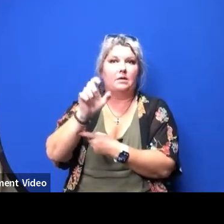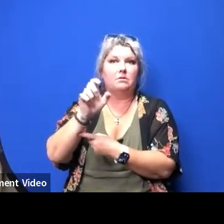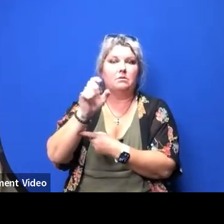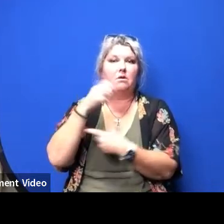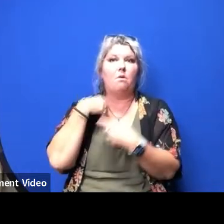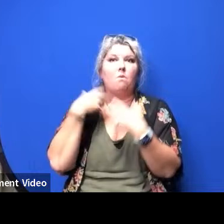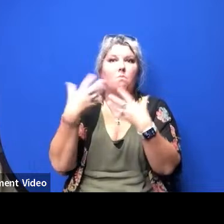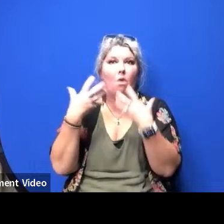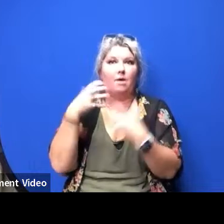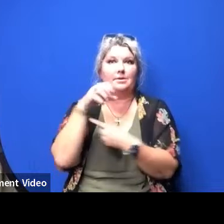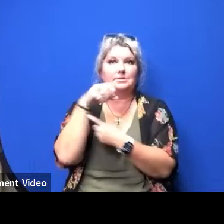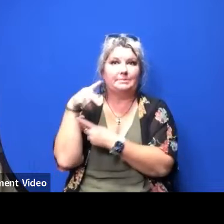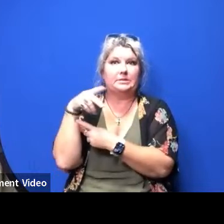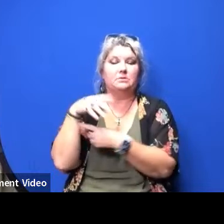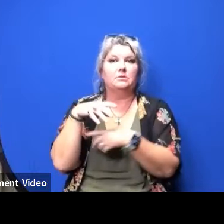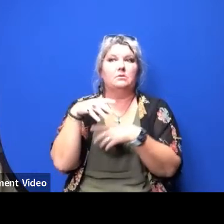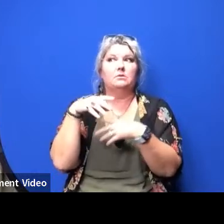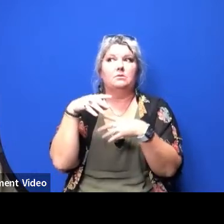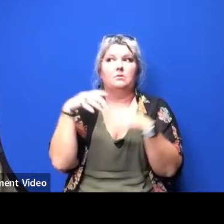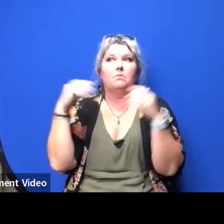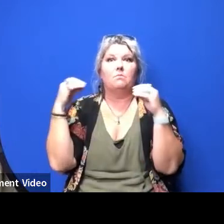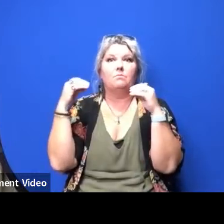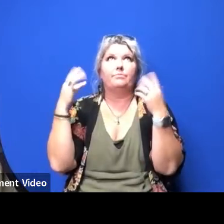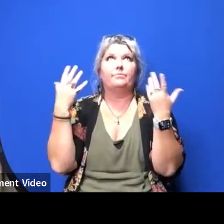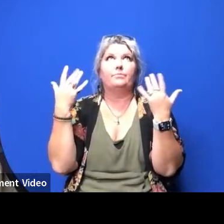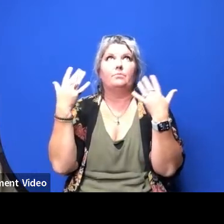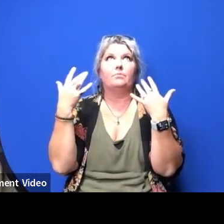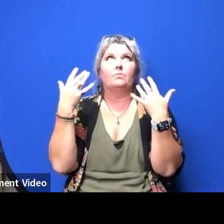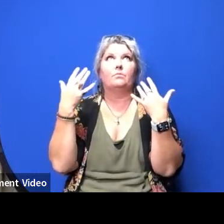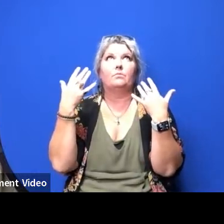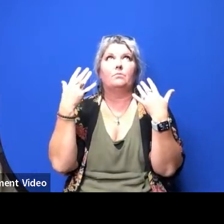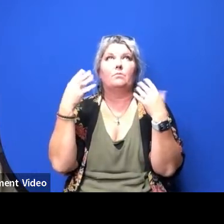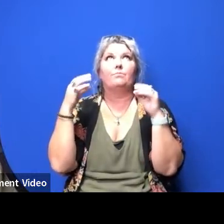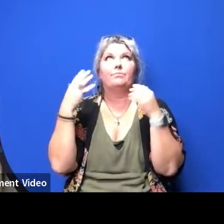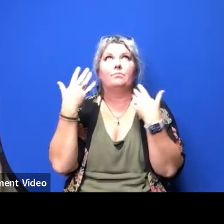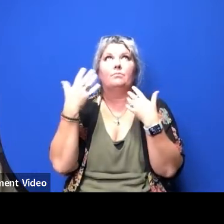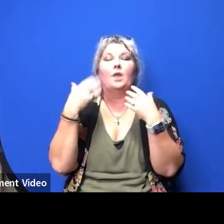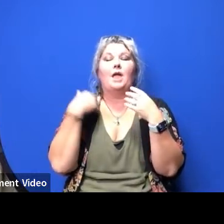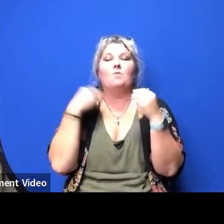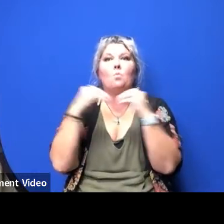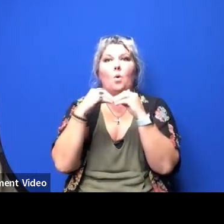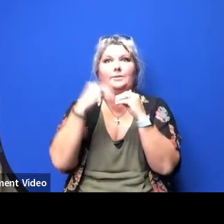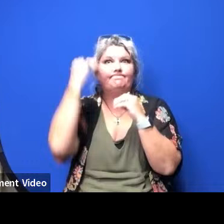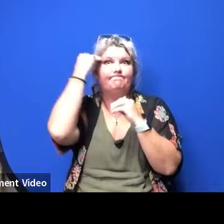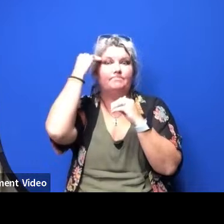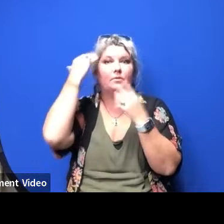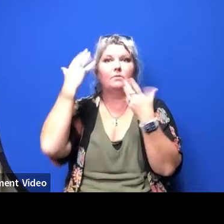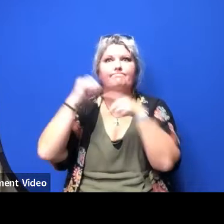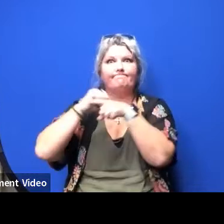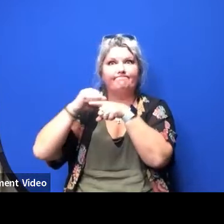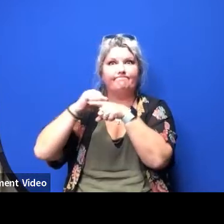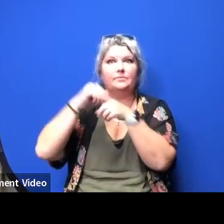Another concern that I have is in the arena of protactile communication.